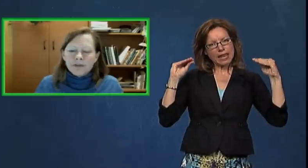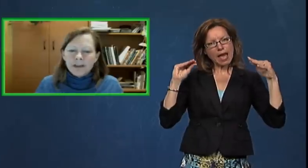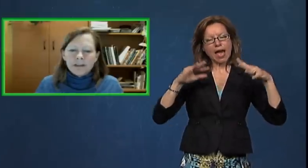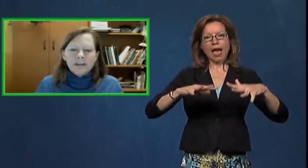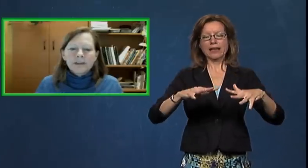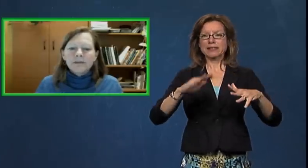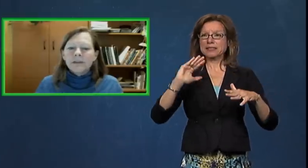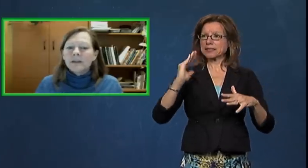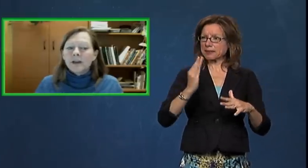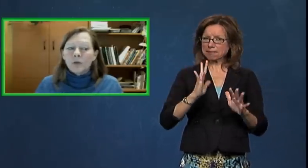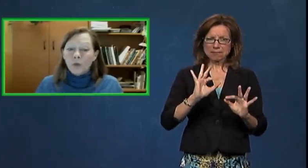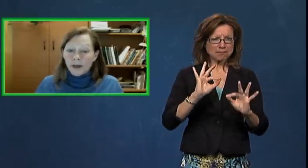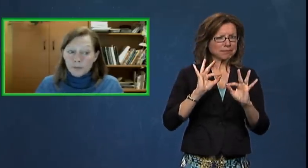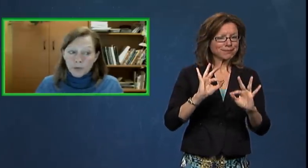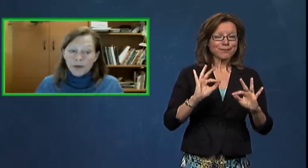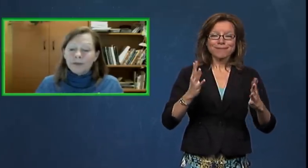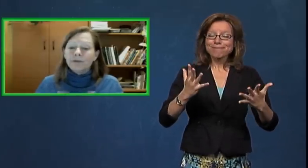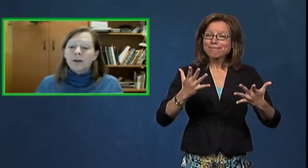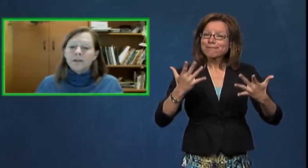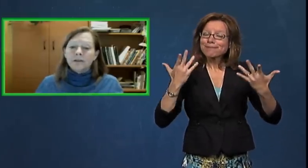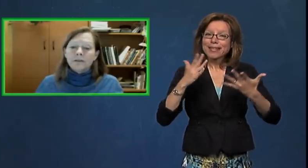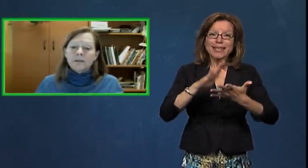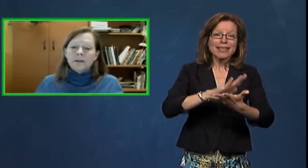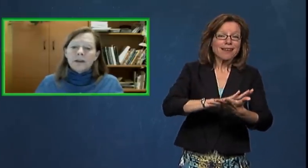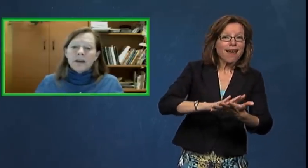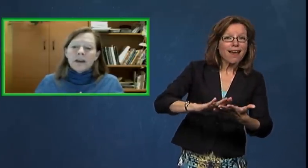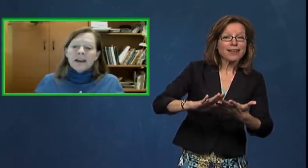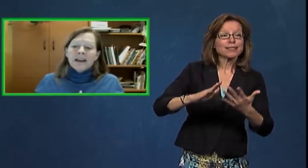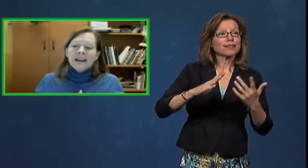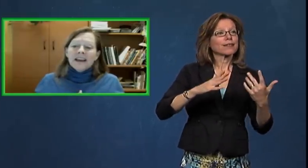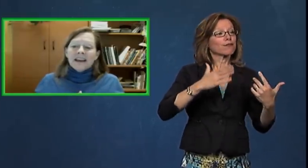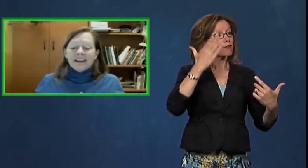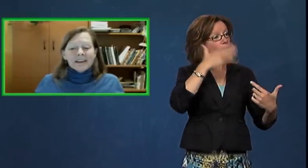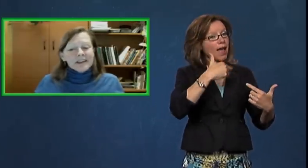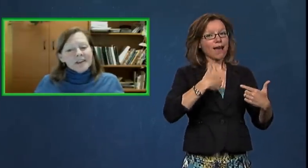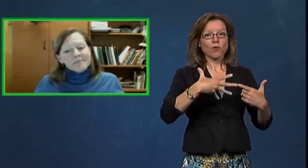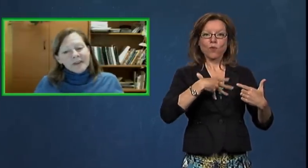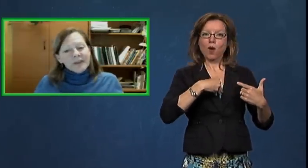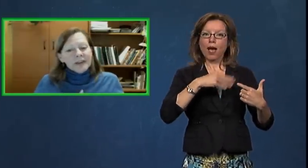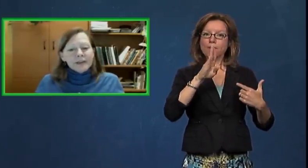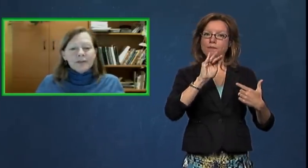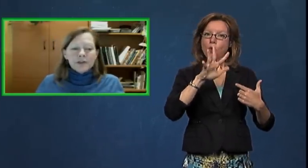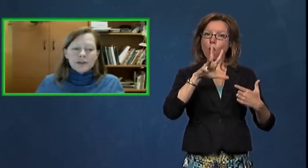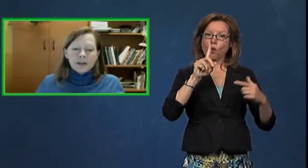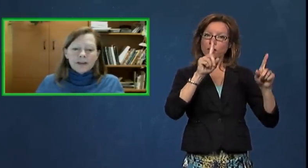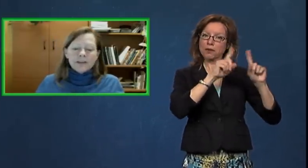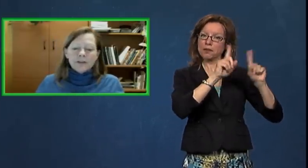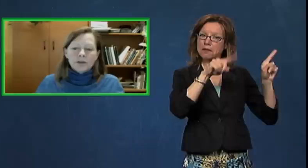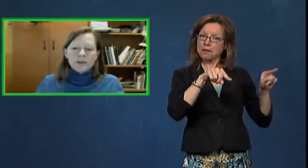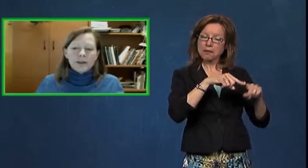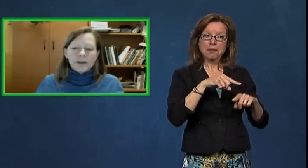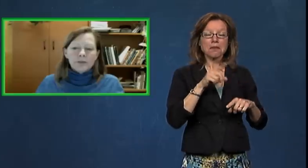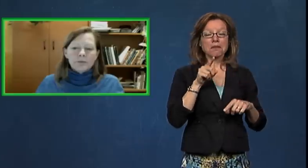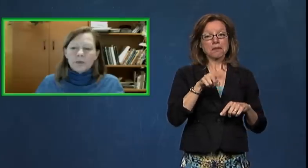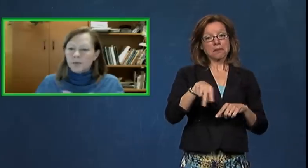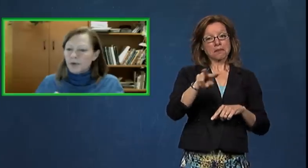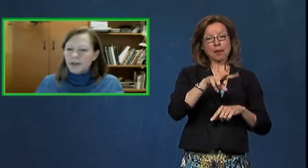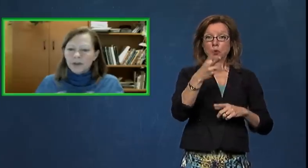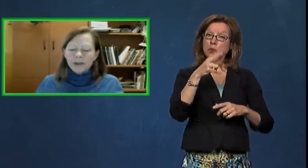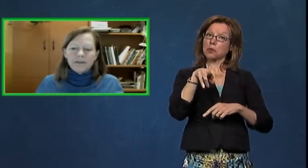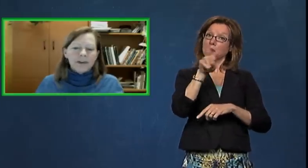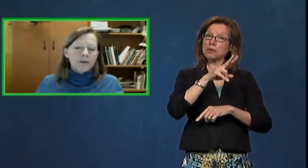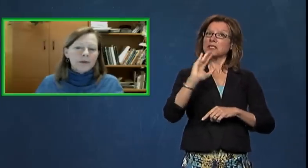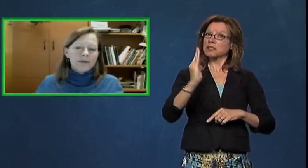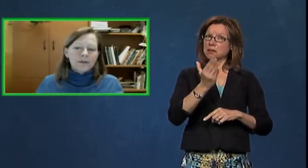very friendly, a whiteboard at front. And I think at first glance, it looks like a pretty